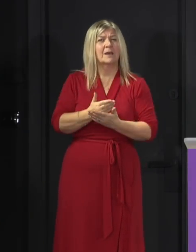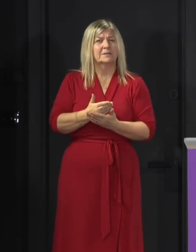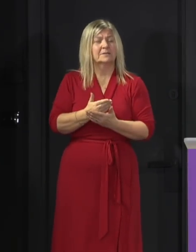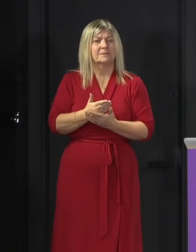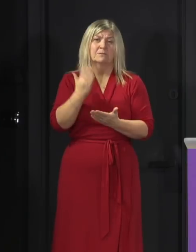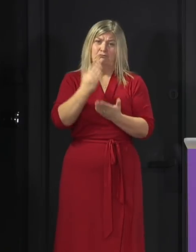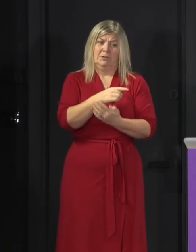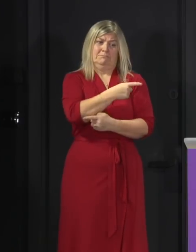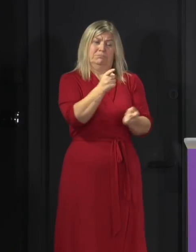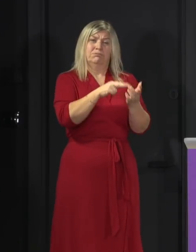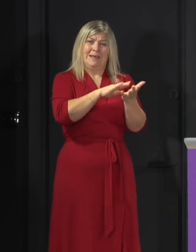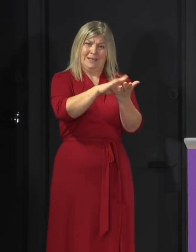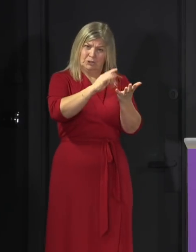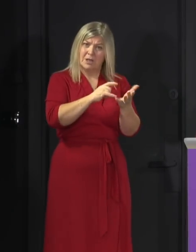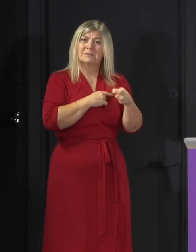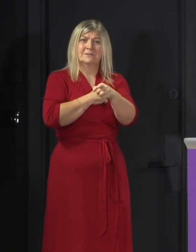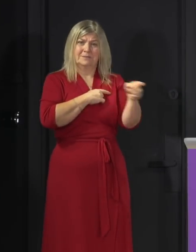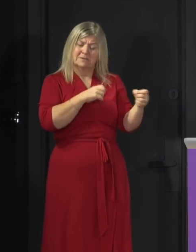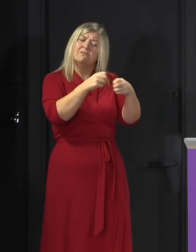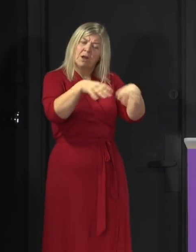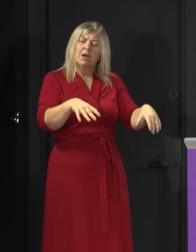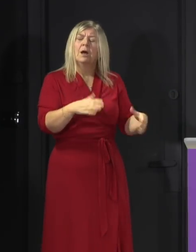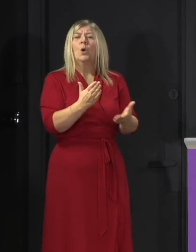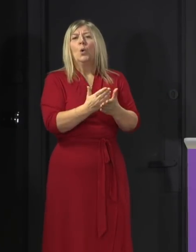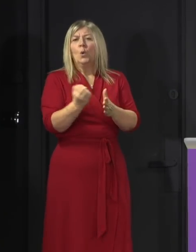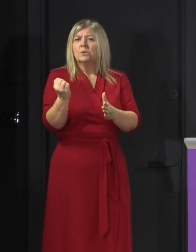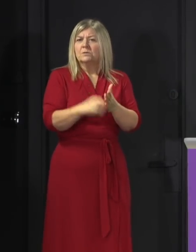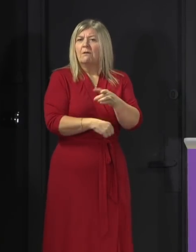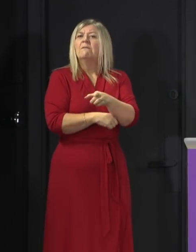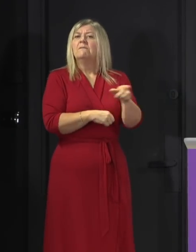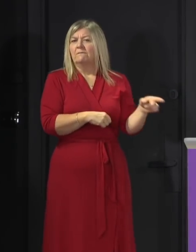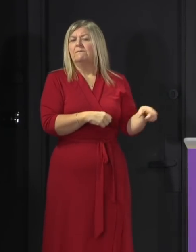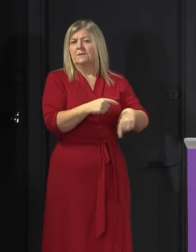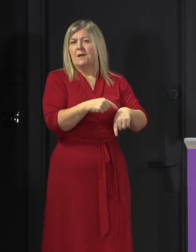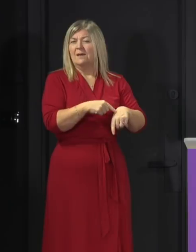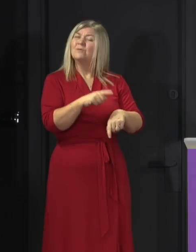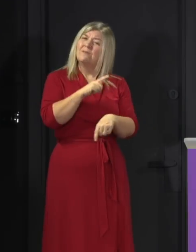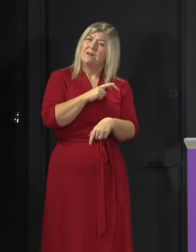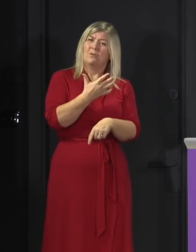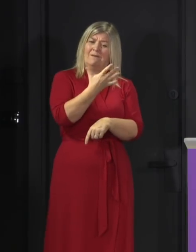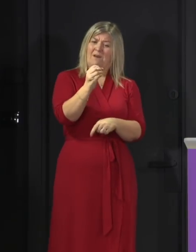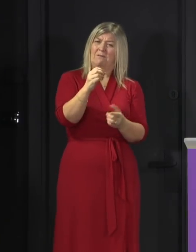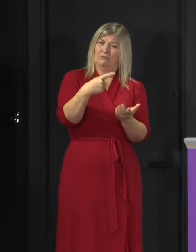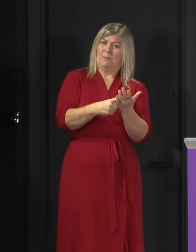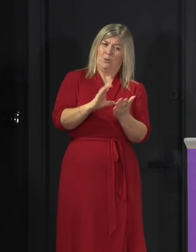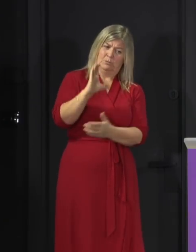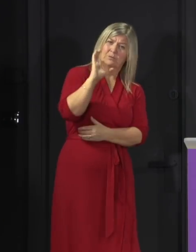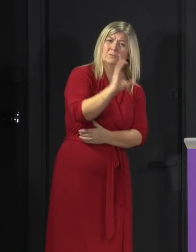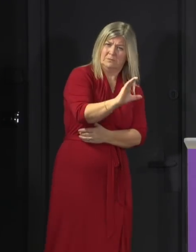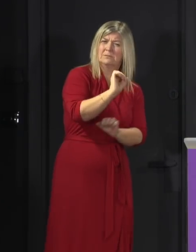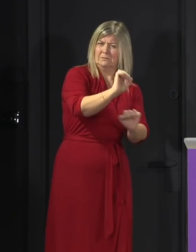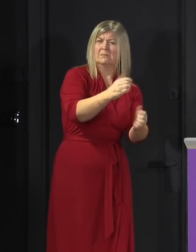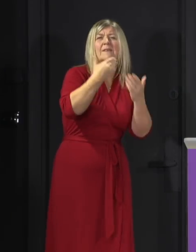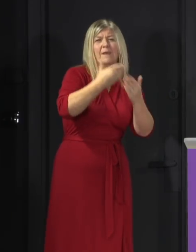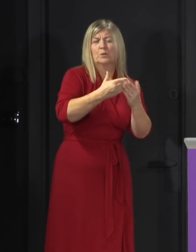service have have had a particularly tough job, and that's what the £500 payment is meant to